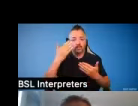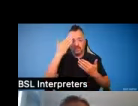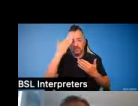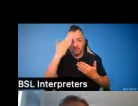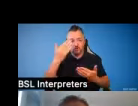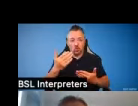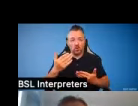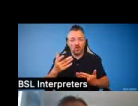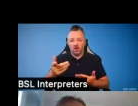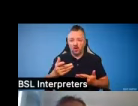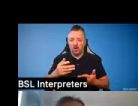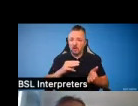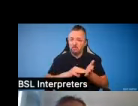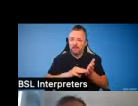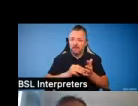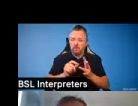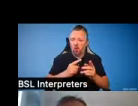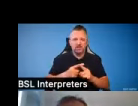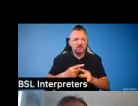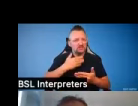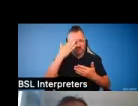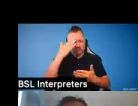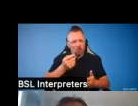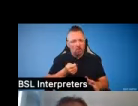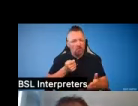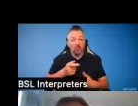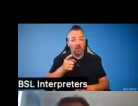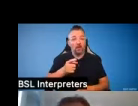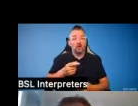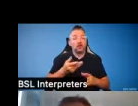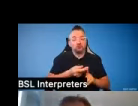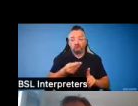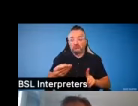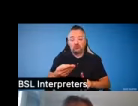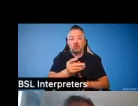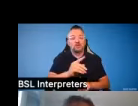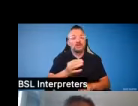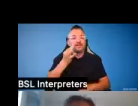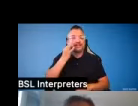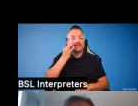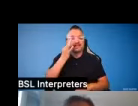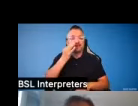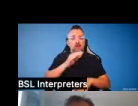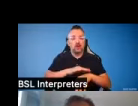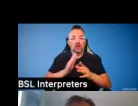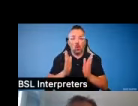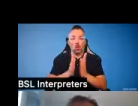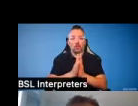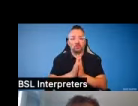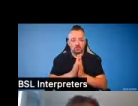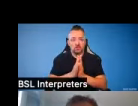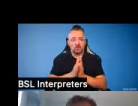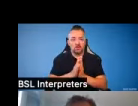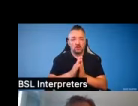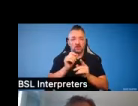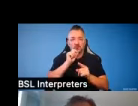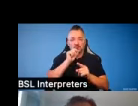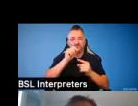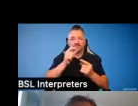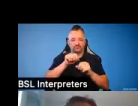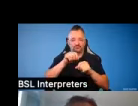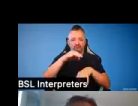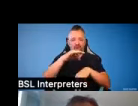much about it, but thinking about how it's transmitted, it's skin-to-skin contact and droplets. It's not absolutely conclusive,